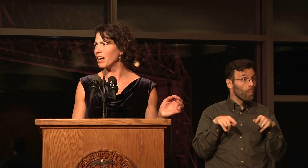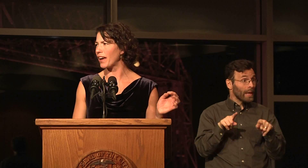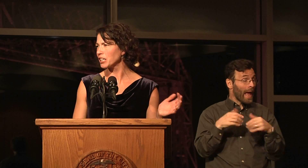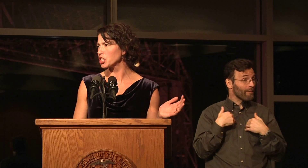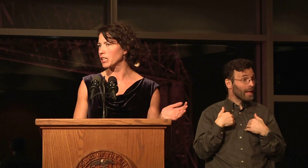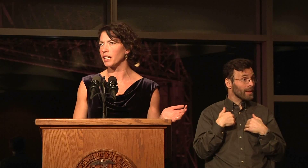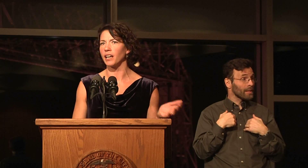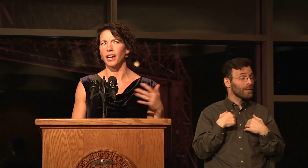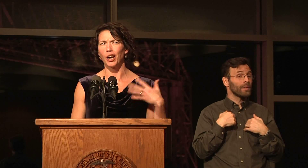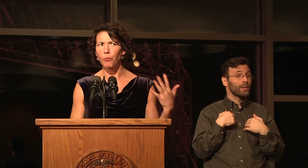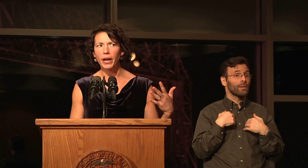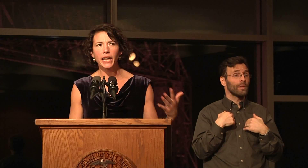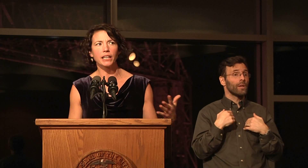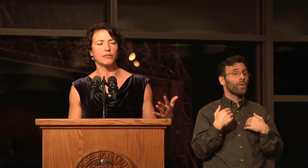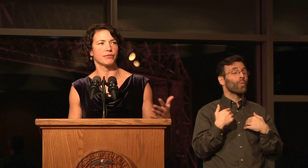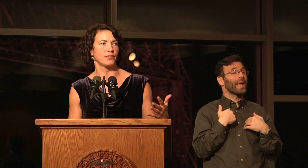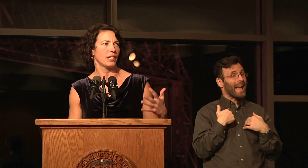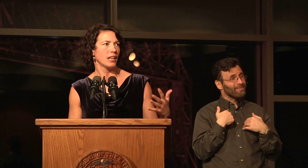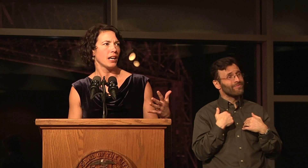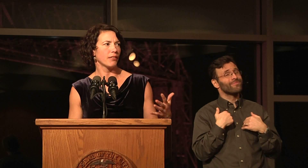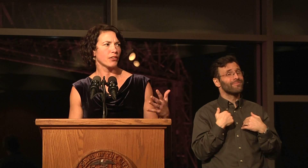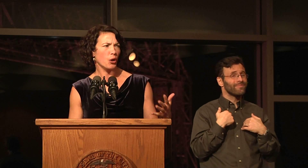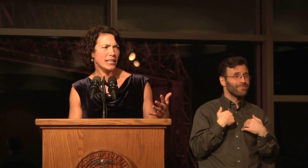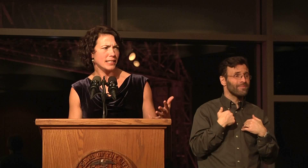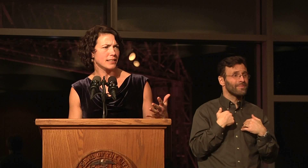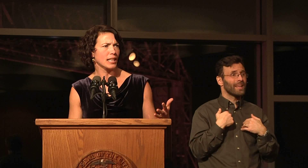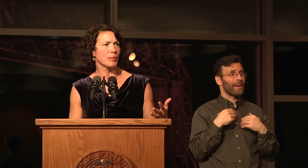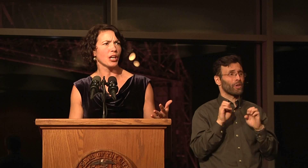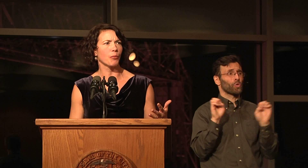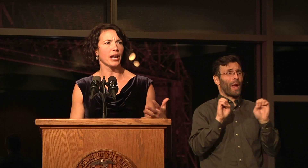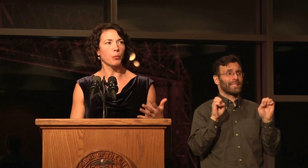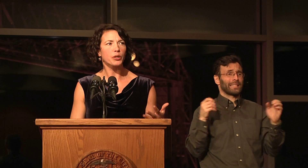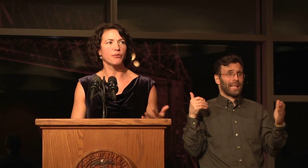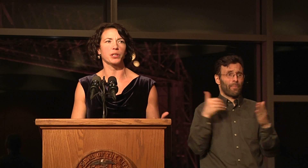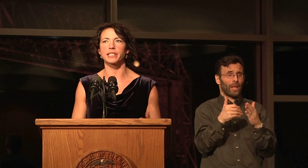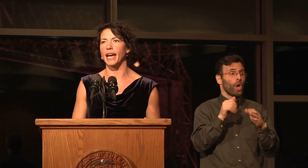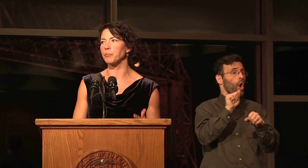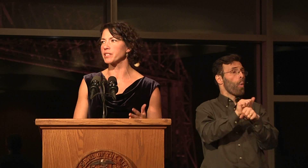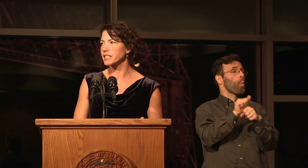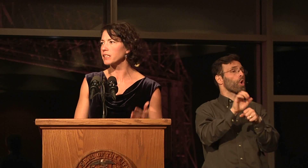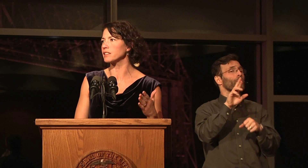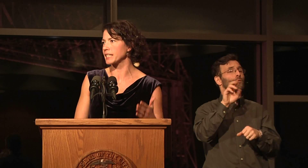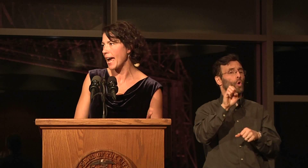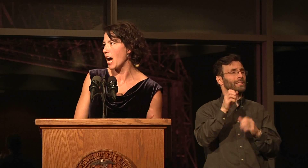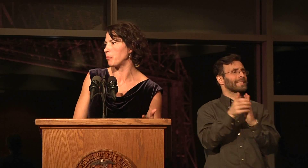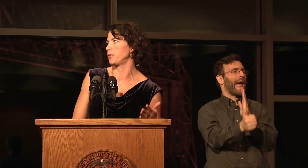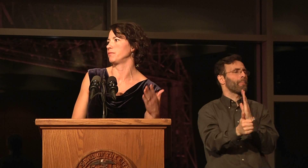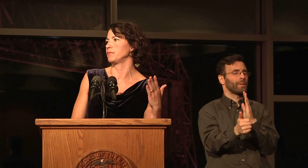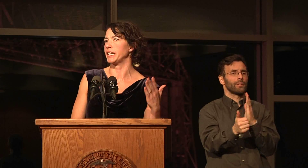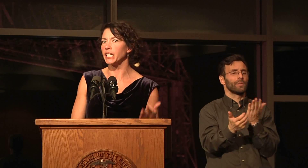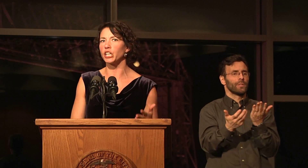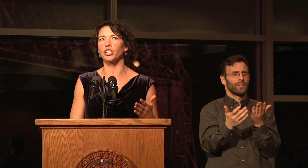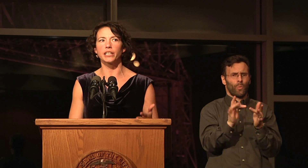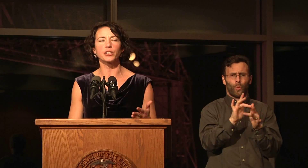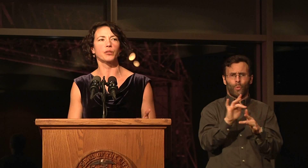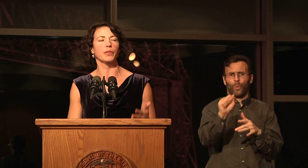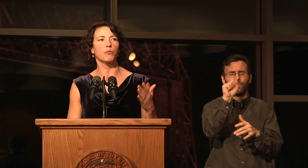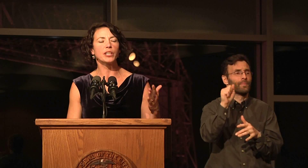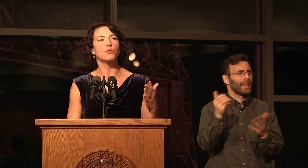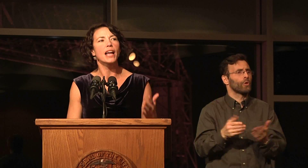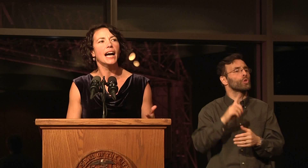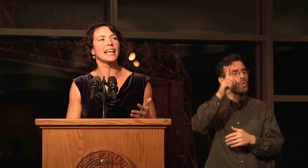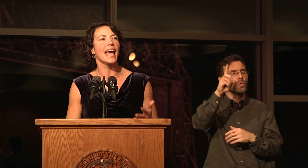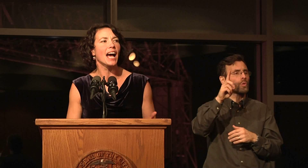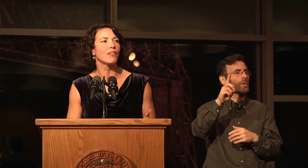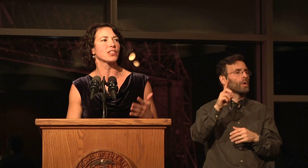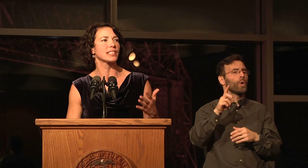we have actually a wave of a crisis coming our way, a workforce gap, a skills gap here in Duluth, and